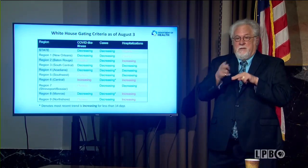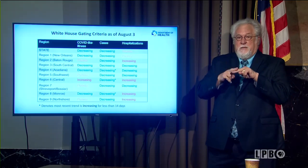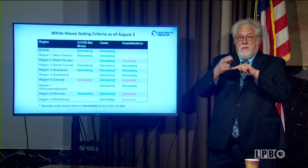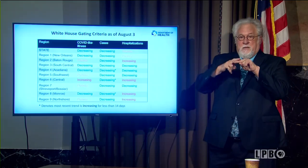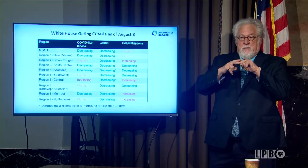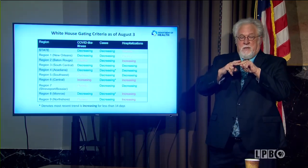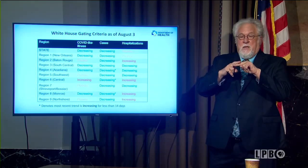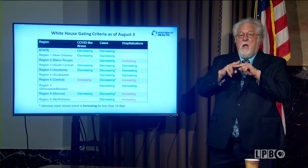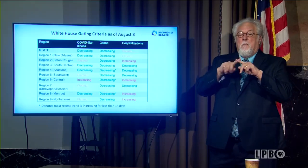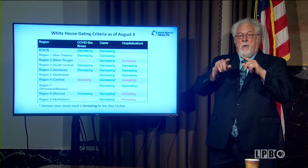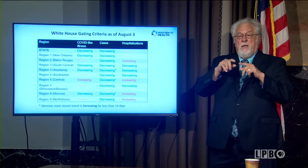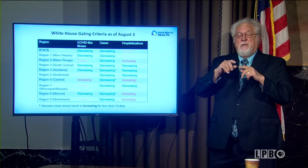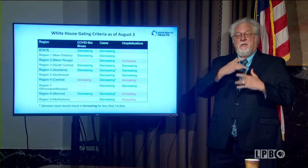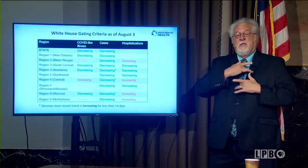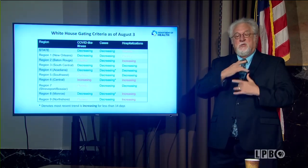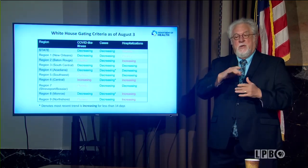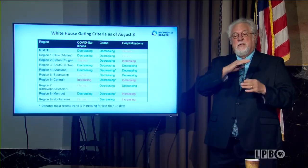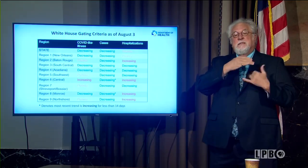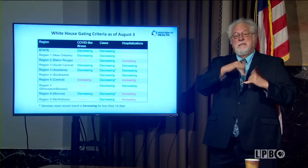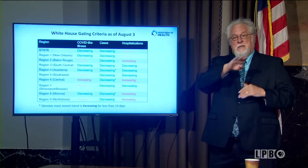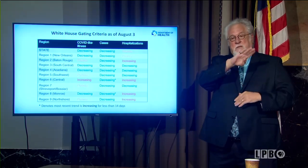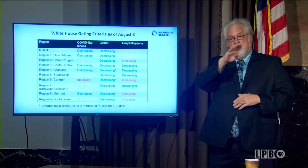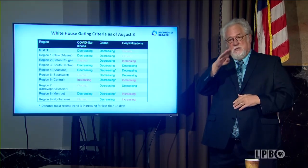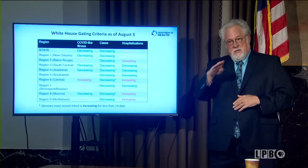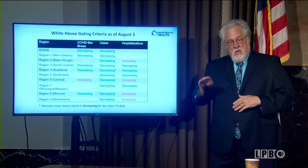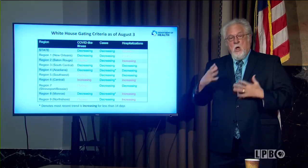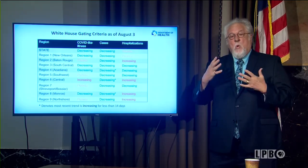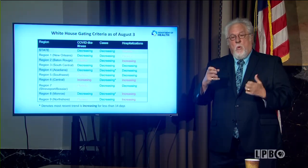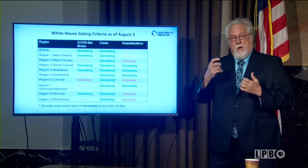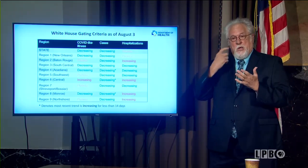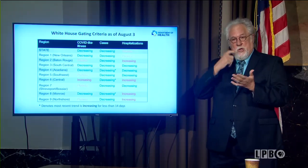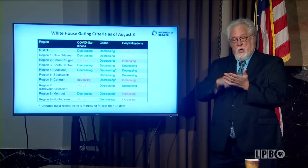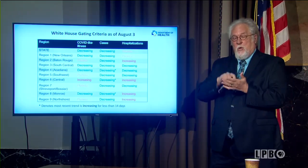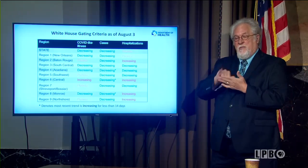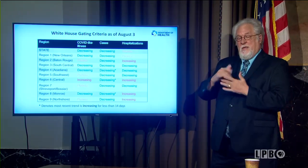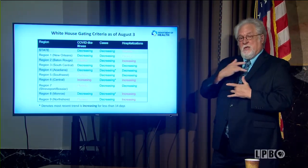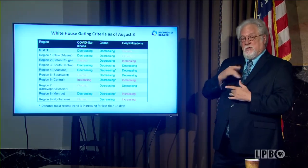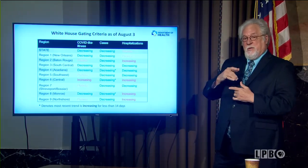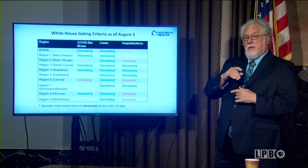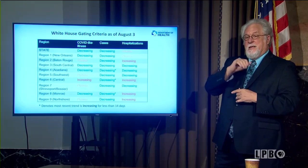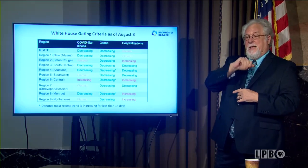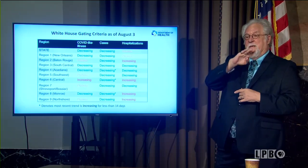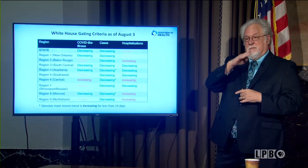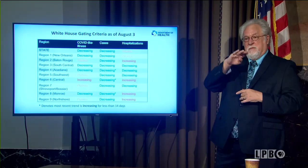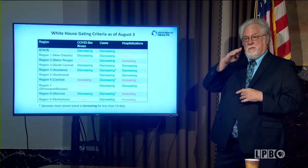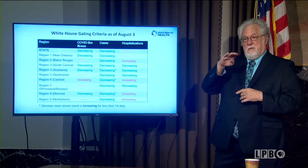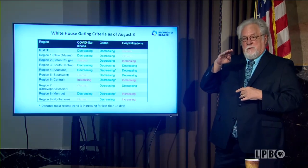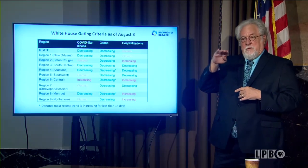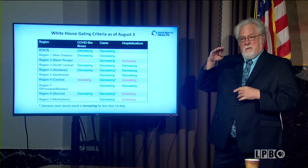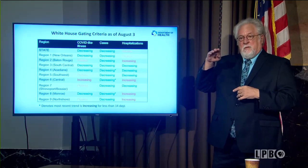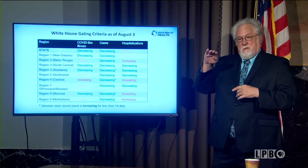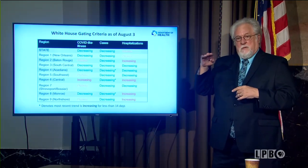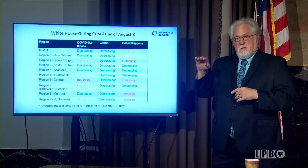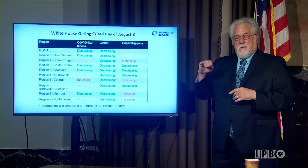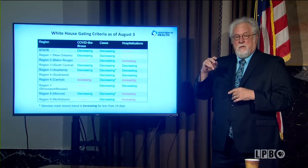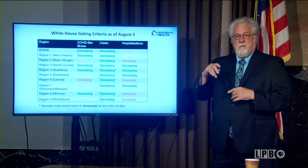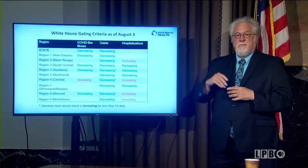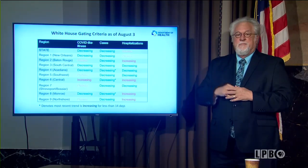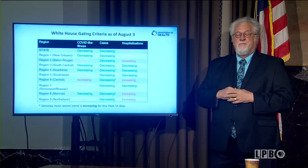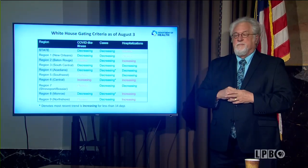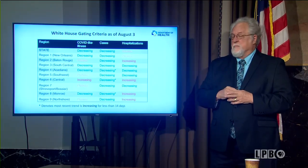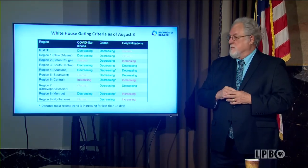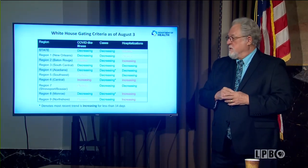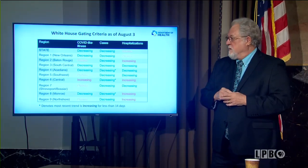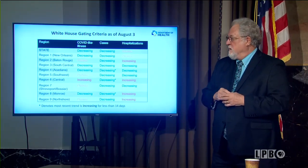recent increase, but the overall trend is still decreasing. So we do want to note that that's a trend that can undulate, as you'll see in the images that we distribute after this